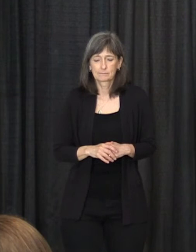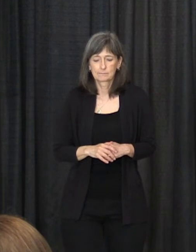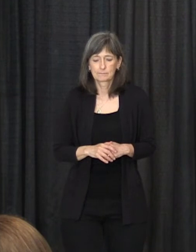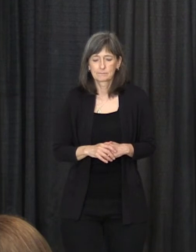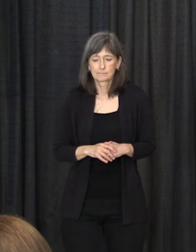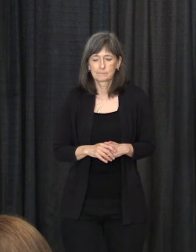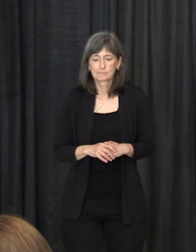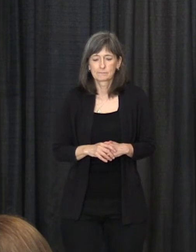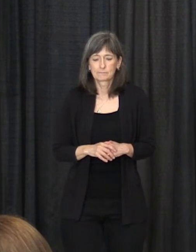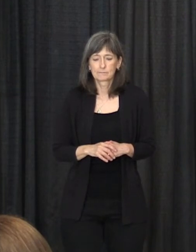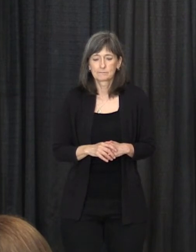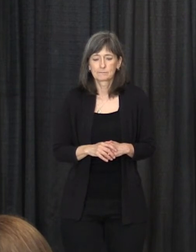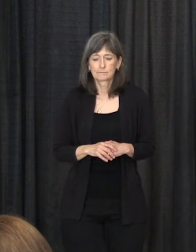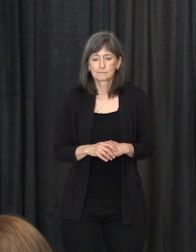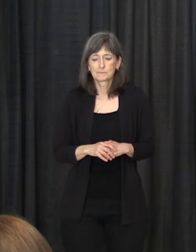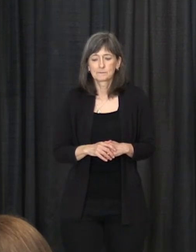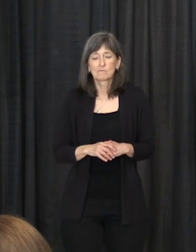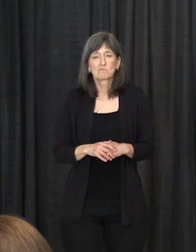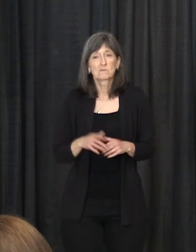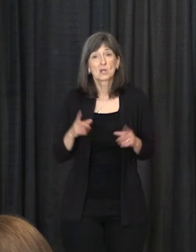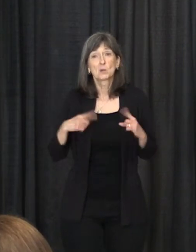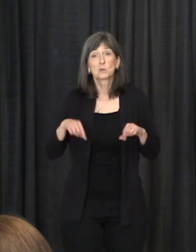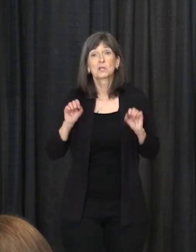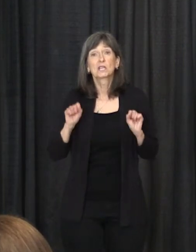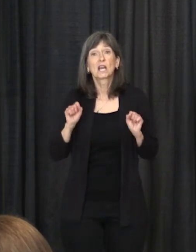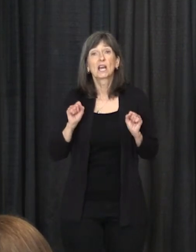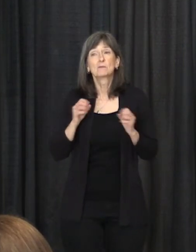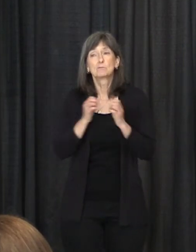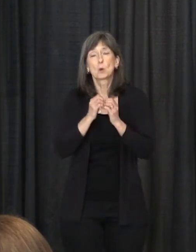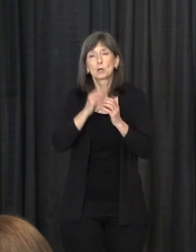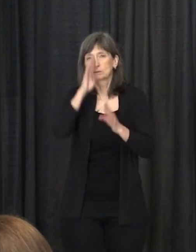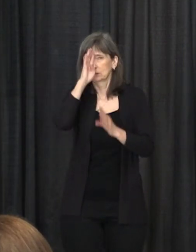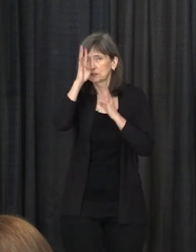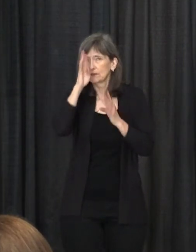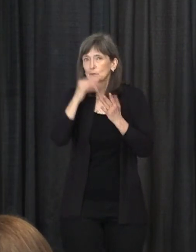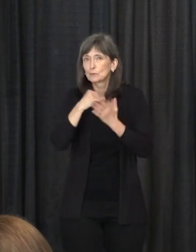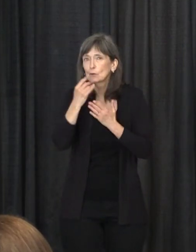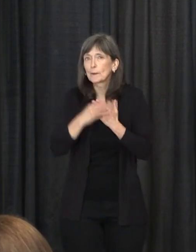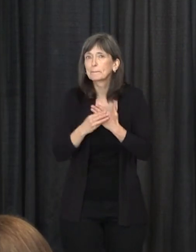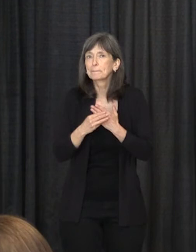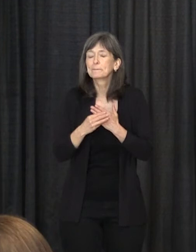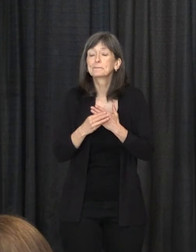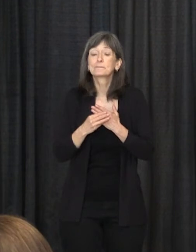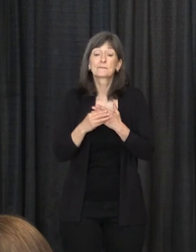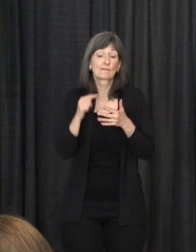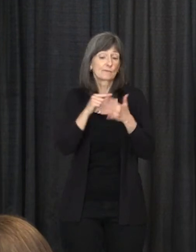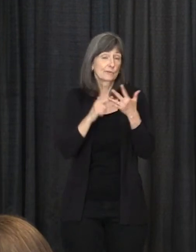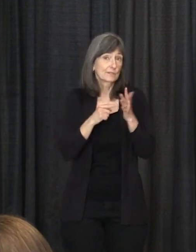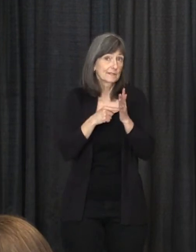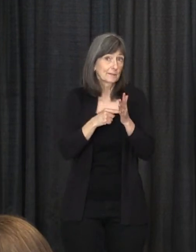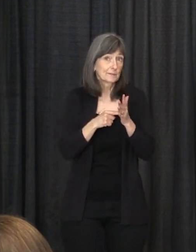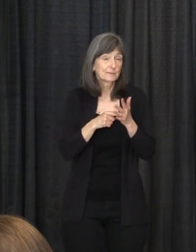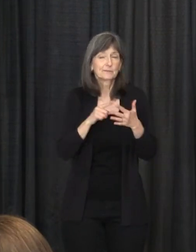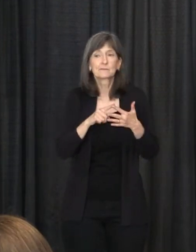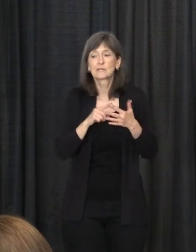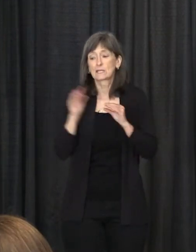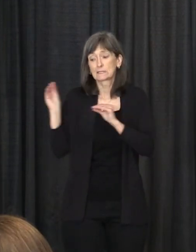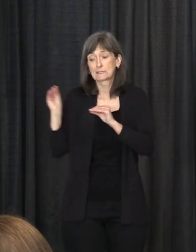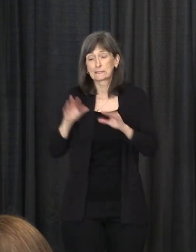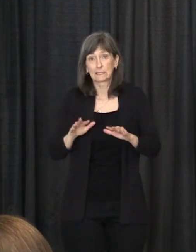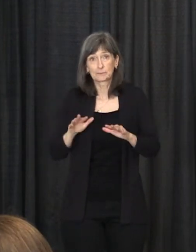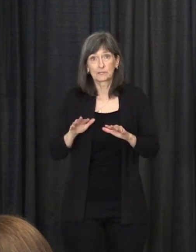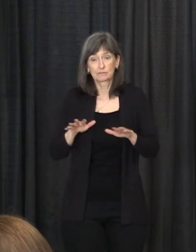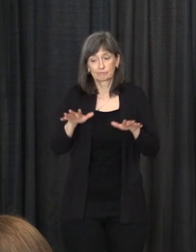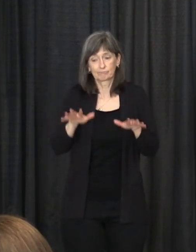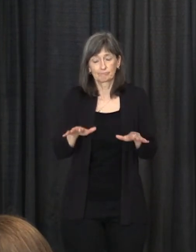We achieve that through innovative programming that aims to provide, to name a few, settlement and resettlement